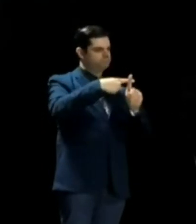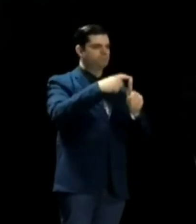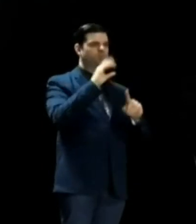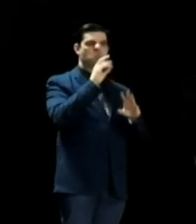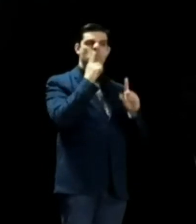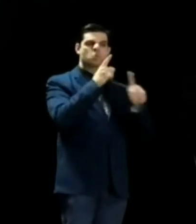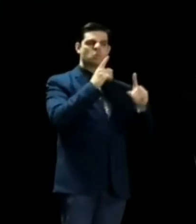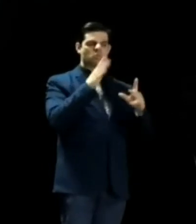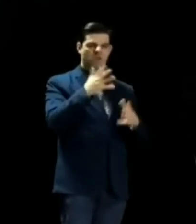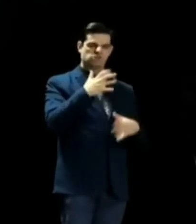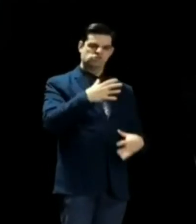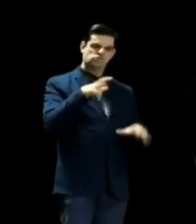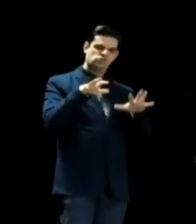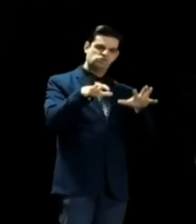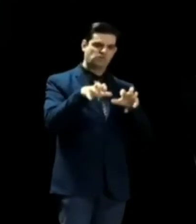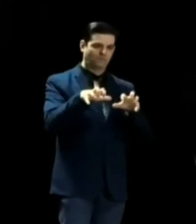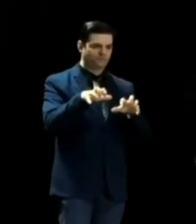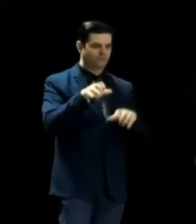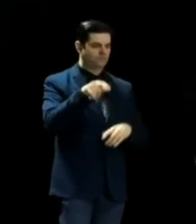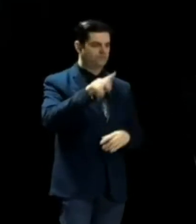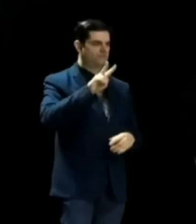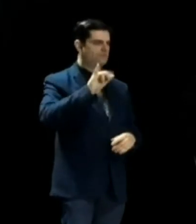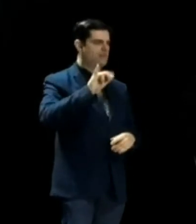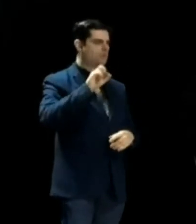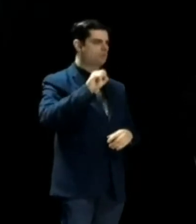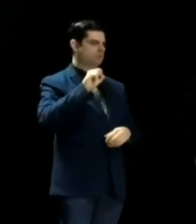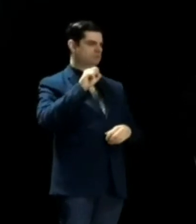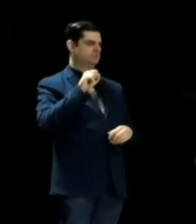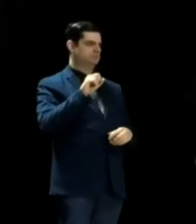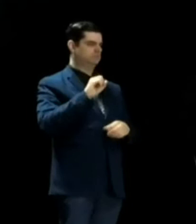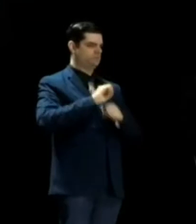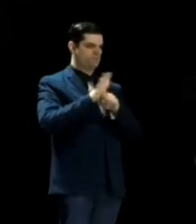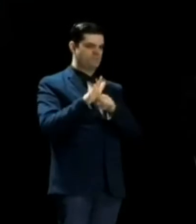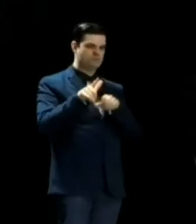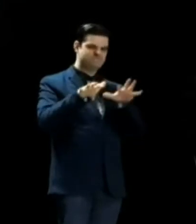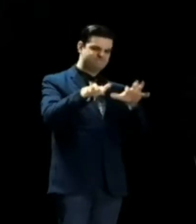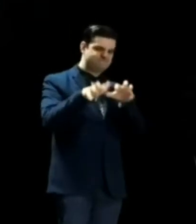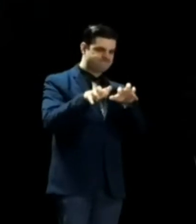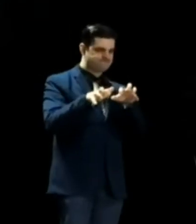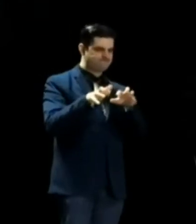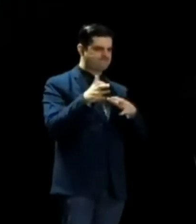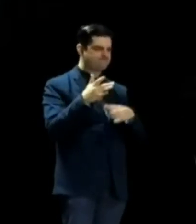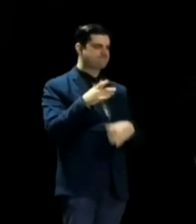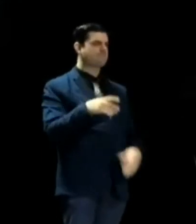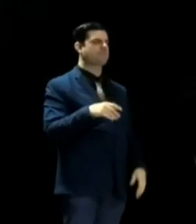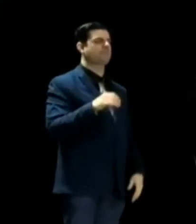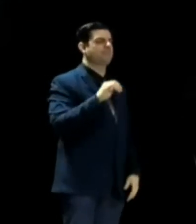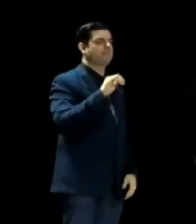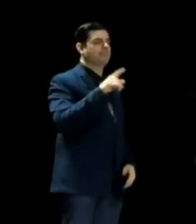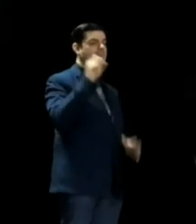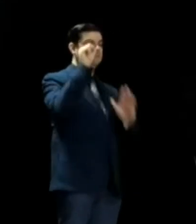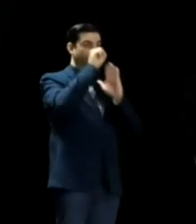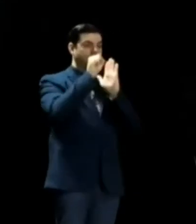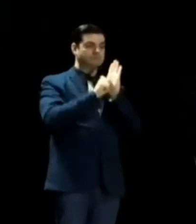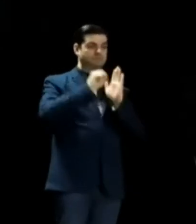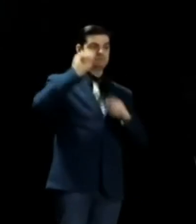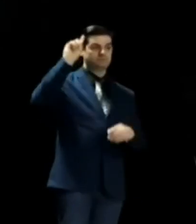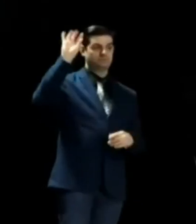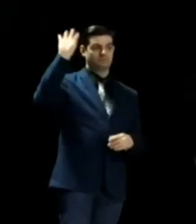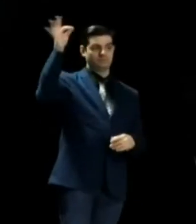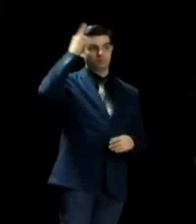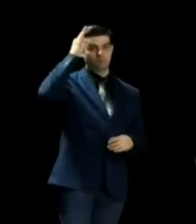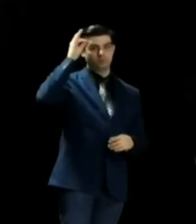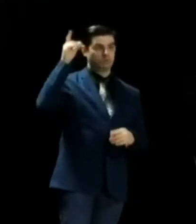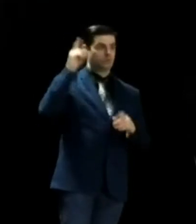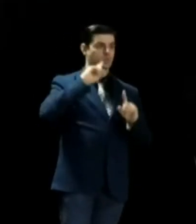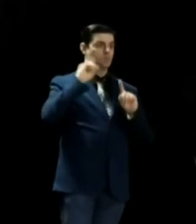week here. And certainly there's state and federal orders in addition to ours,